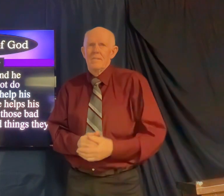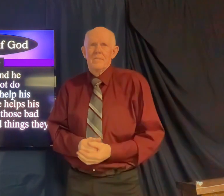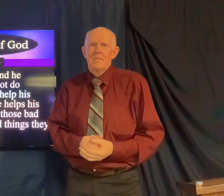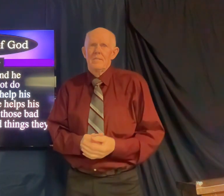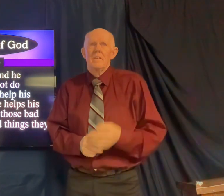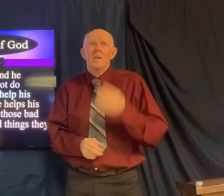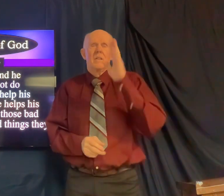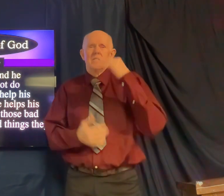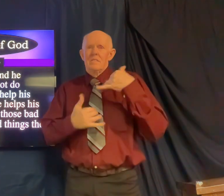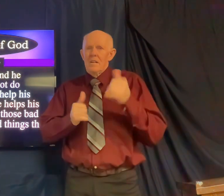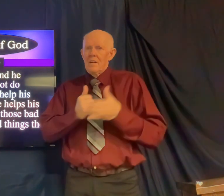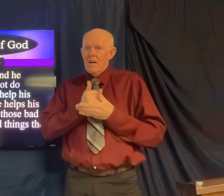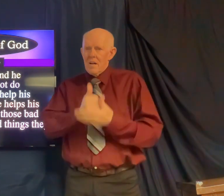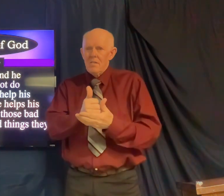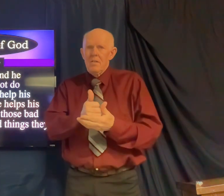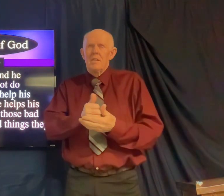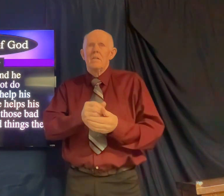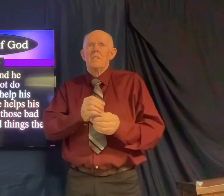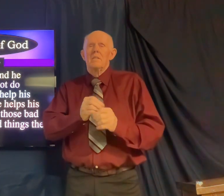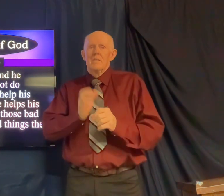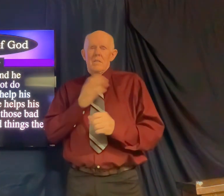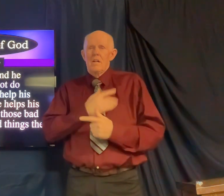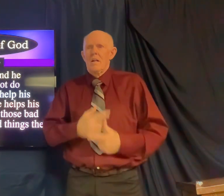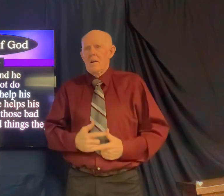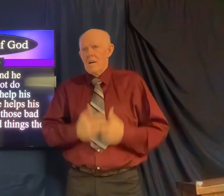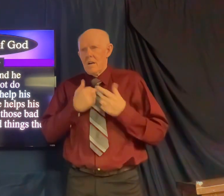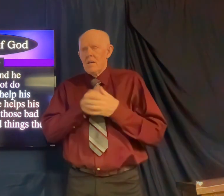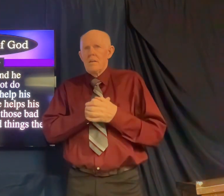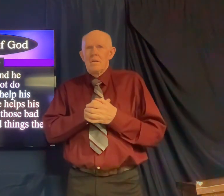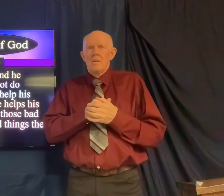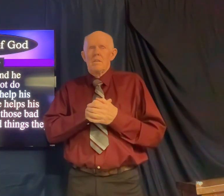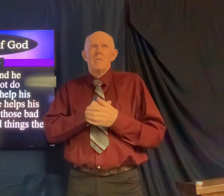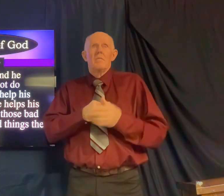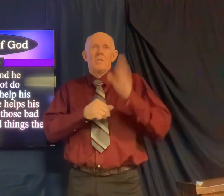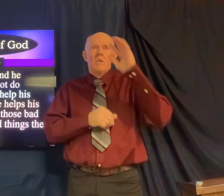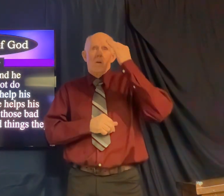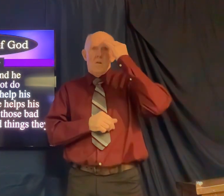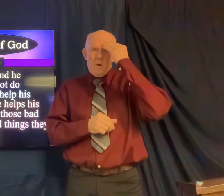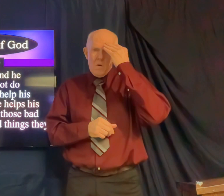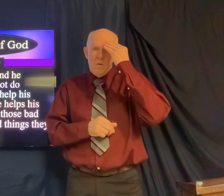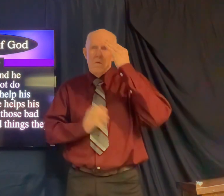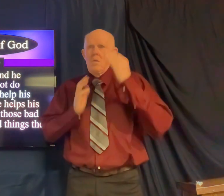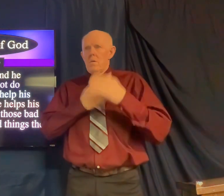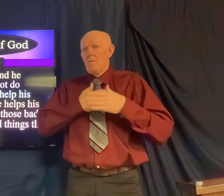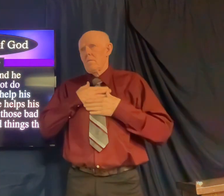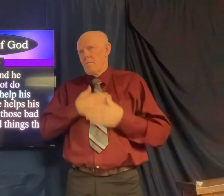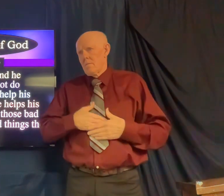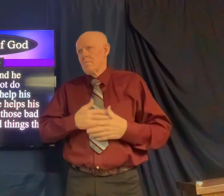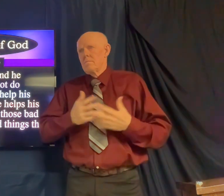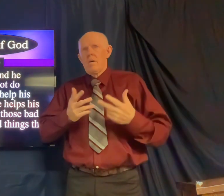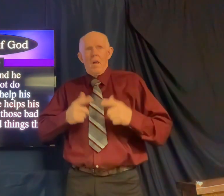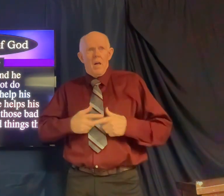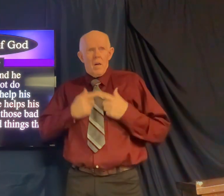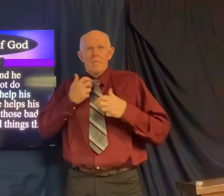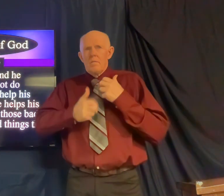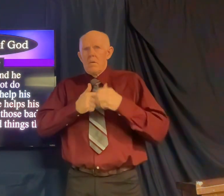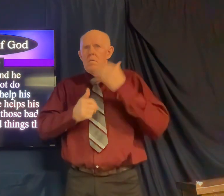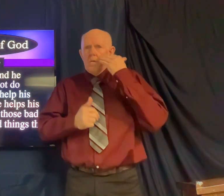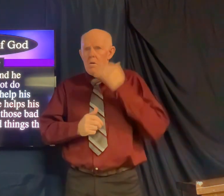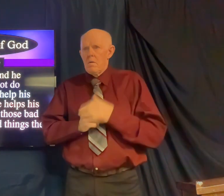This is not true. God helps us. God knows our bodies and our